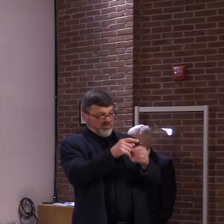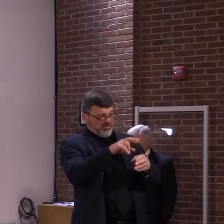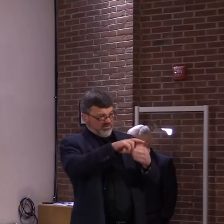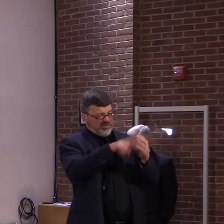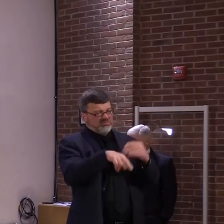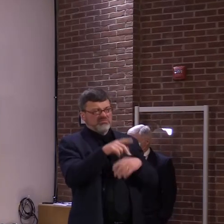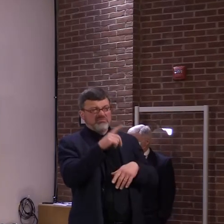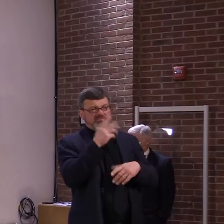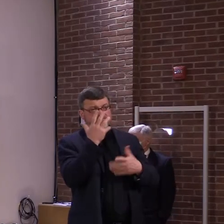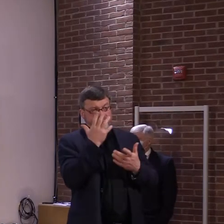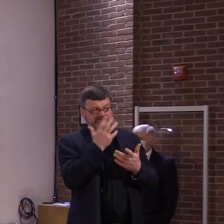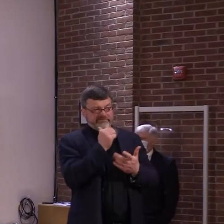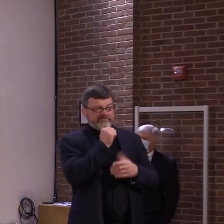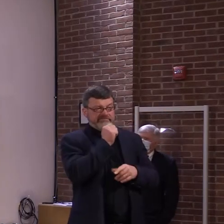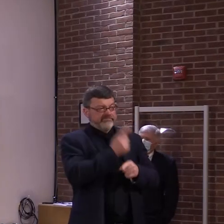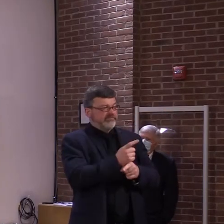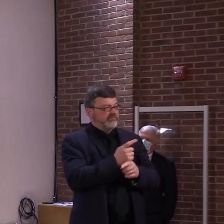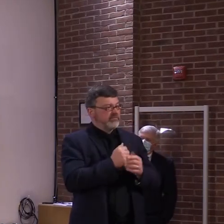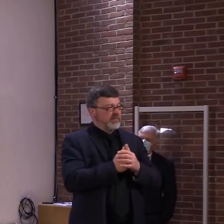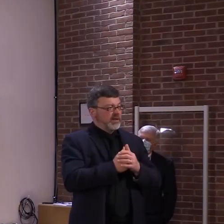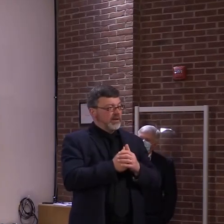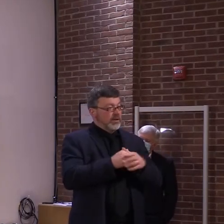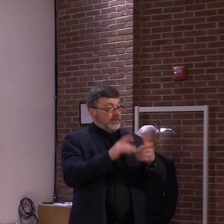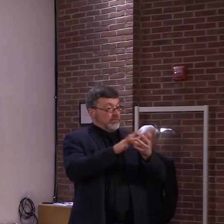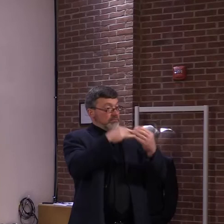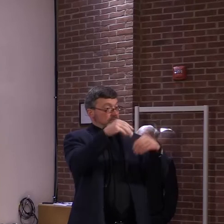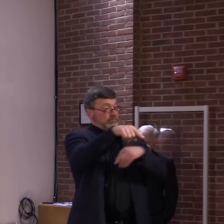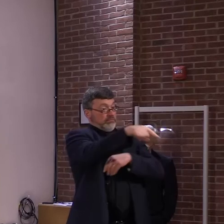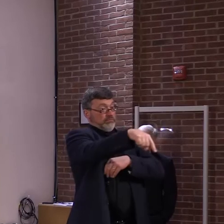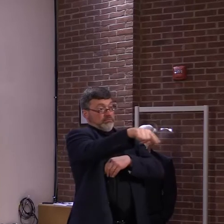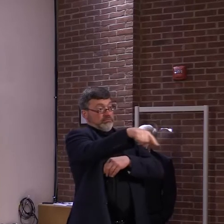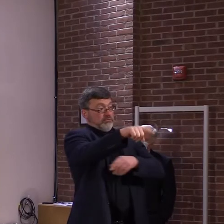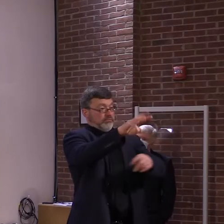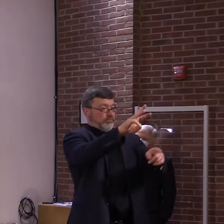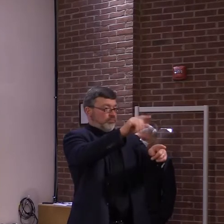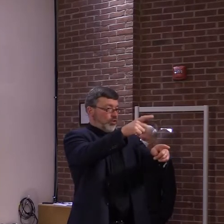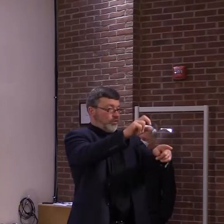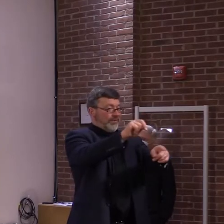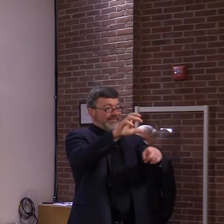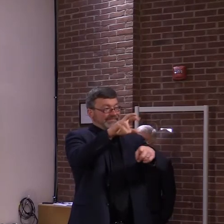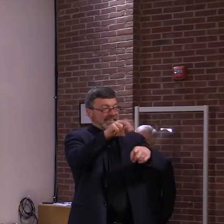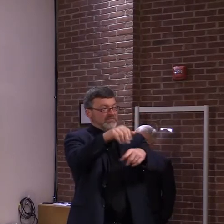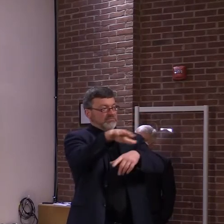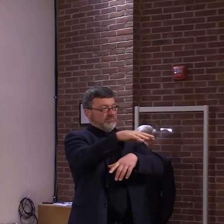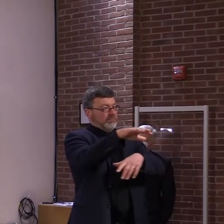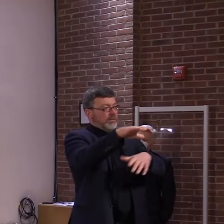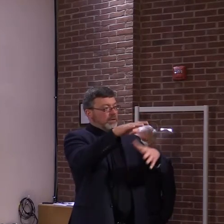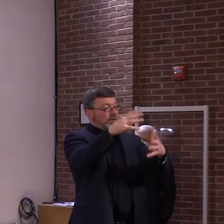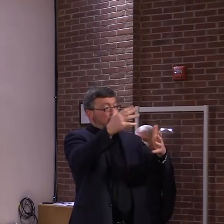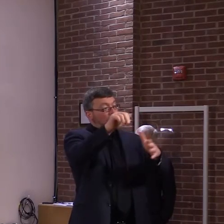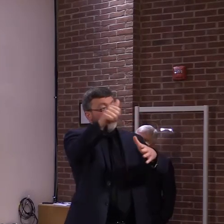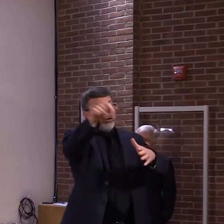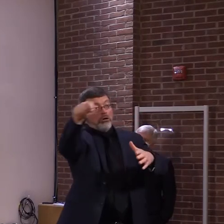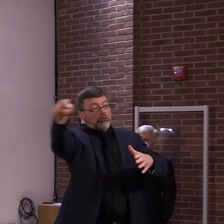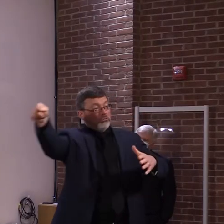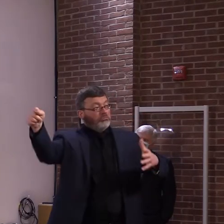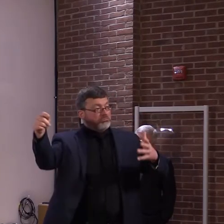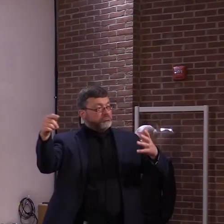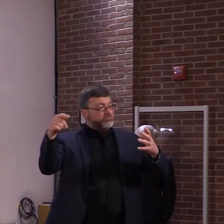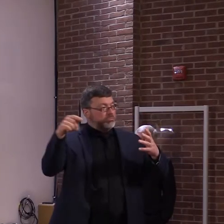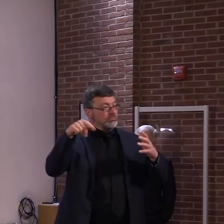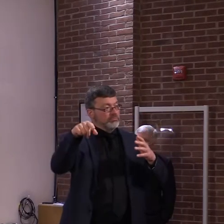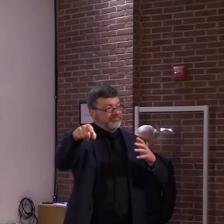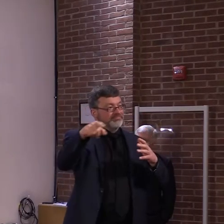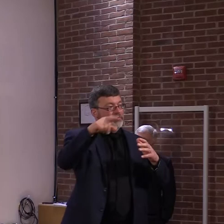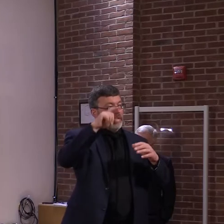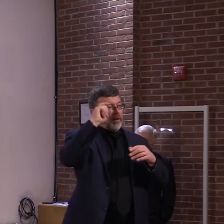And the pharmacies, much like everyone else who administers vaccines, does have to eventually provide us with data. And